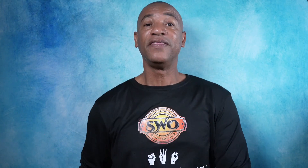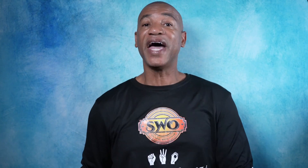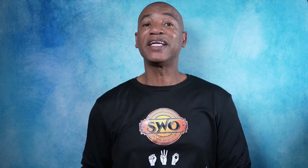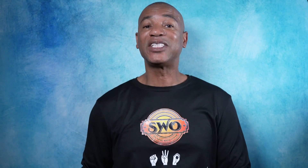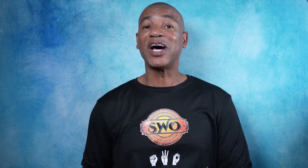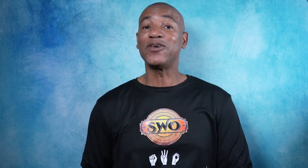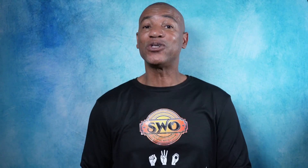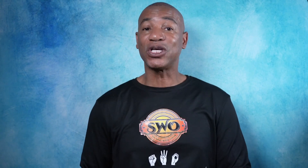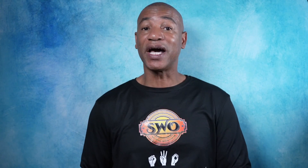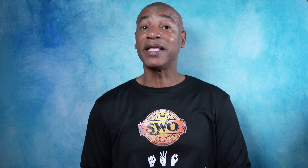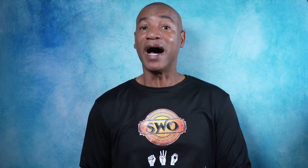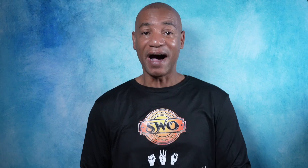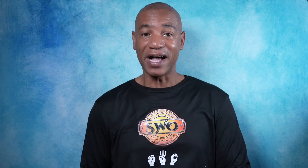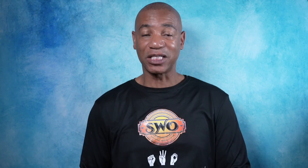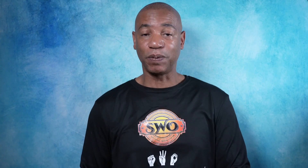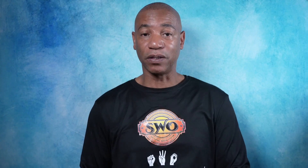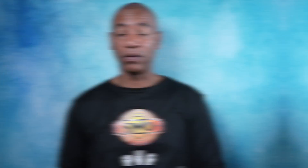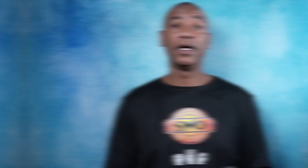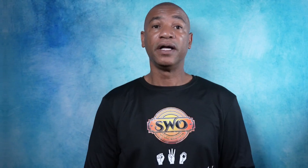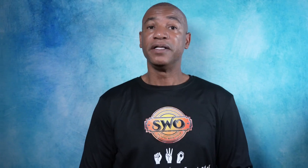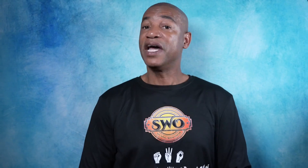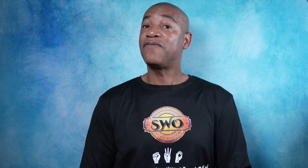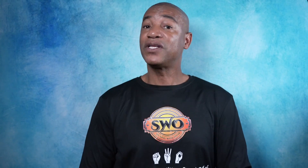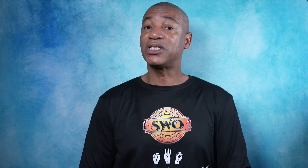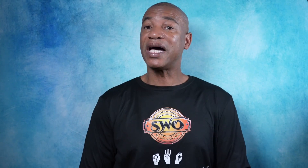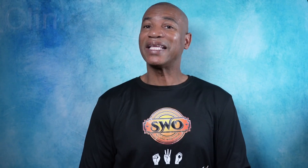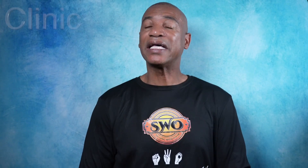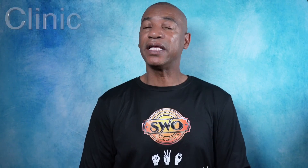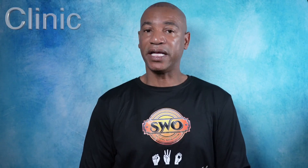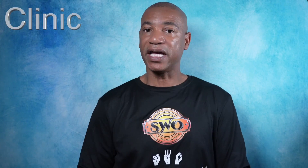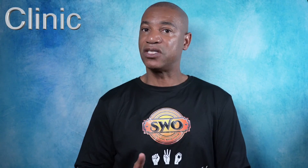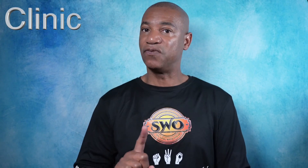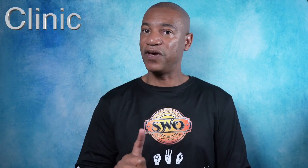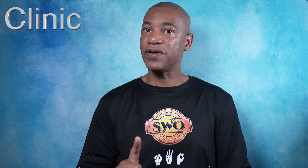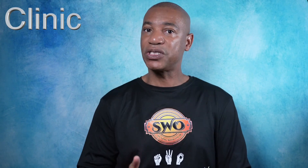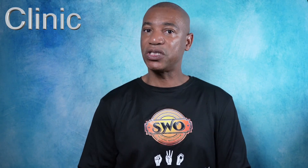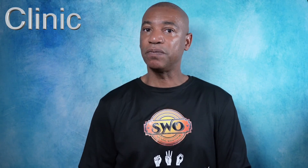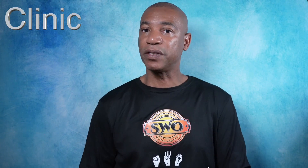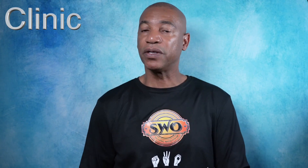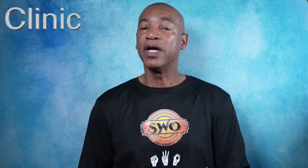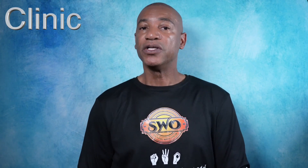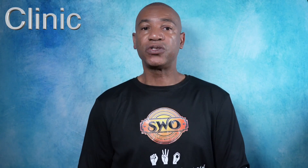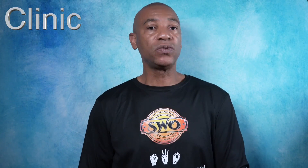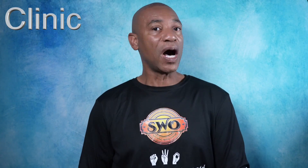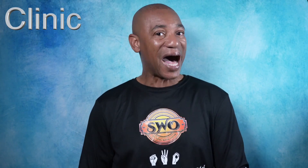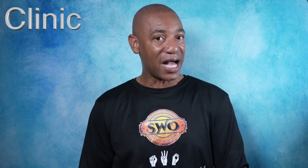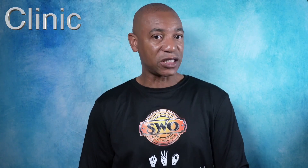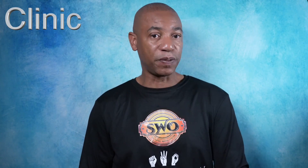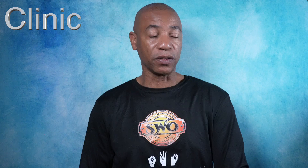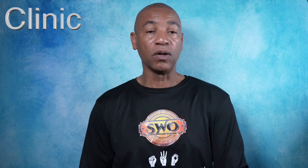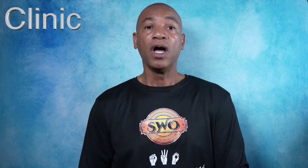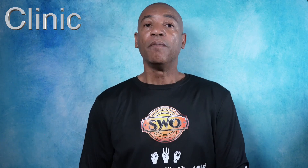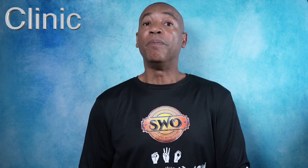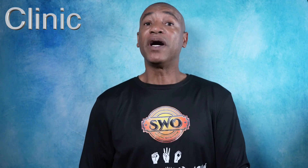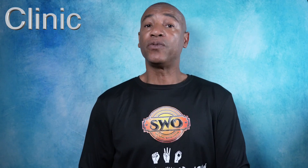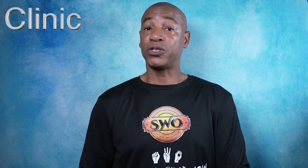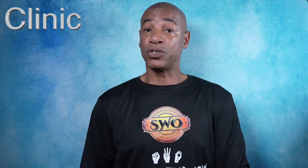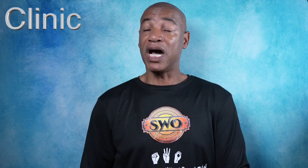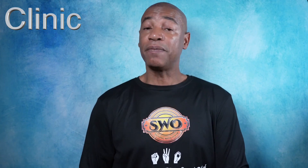That is how you sign hospital. Now for the sign clinic, it's very similar to hospital, but with your dominant